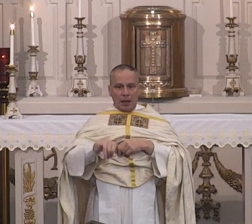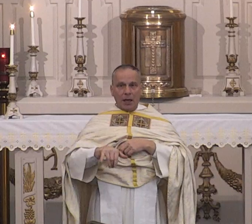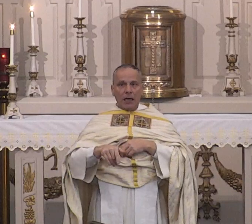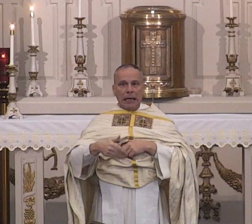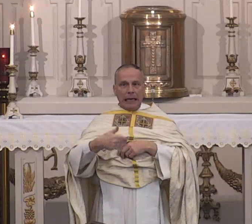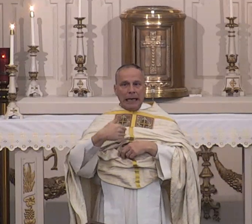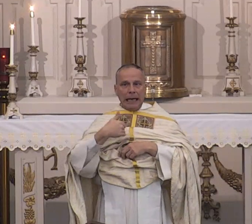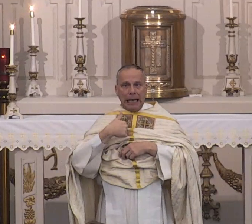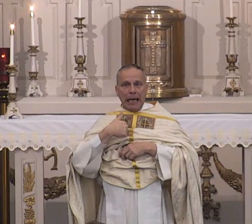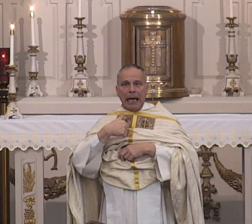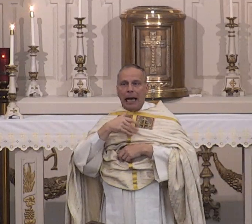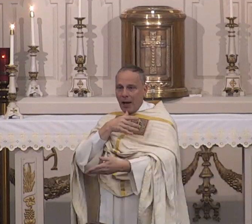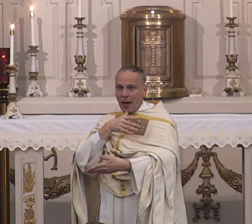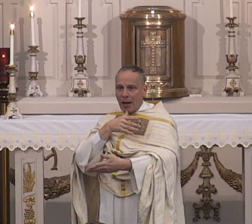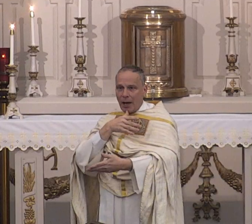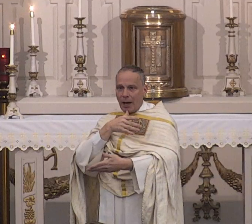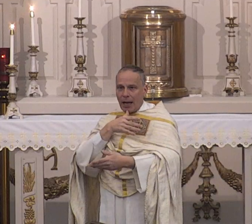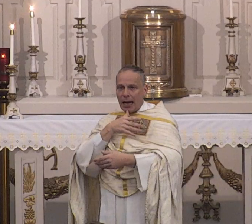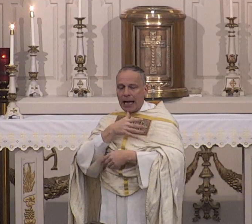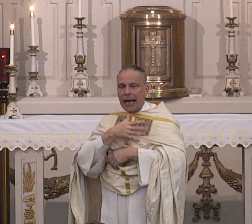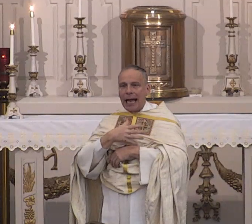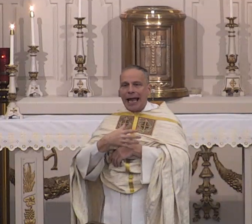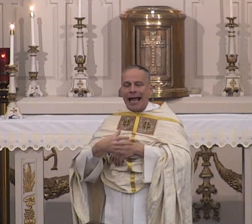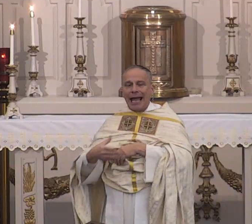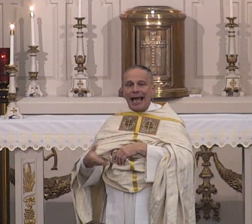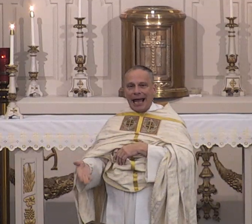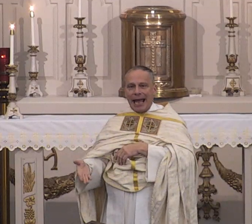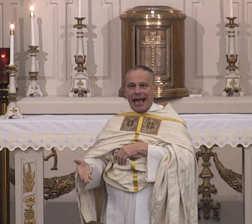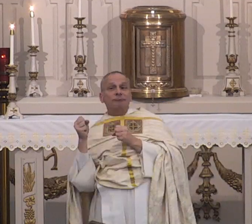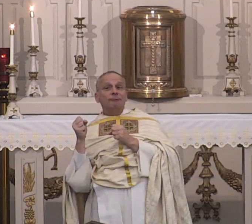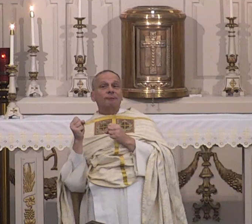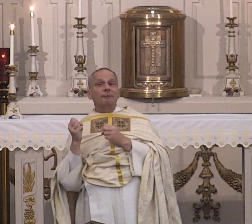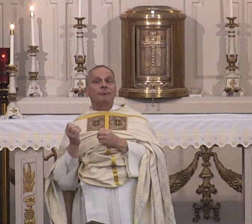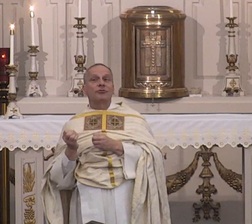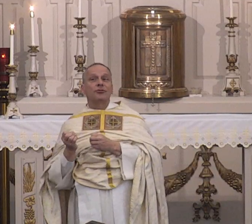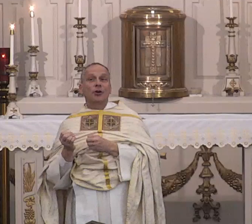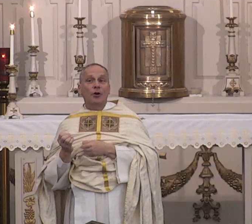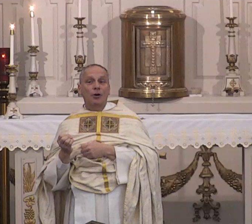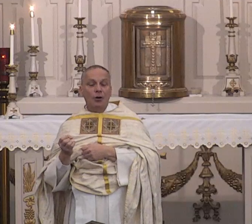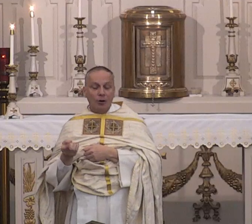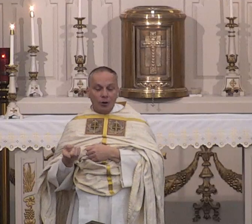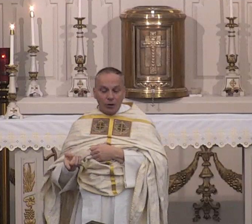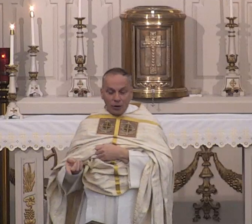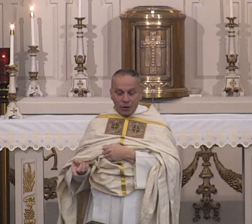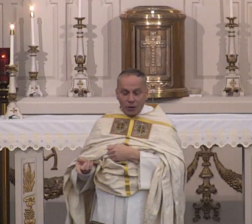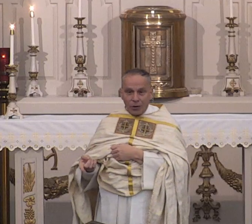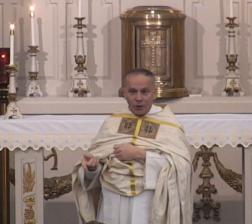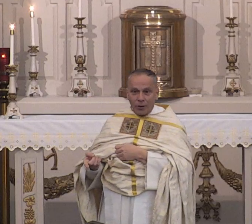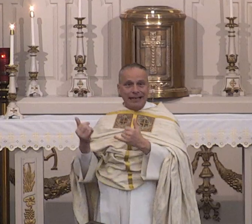became human, he then had a mother. So